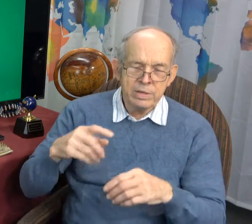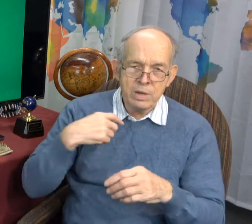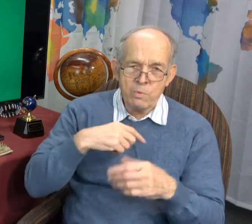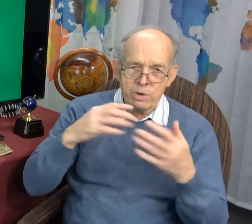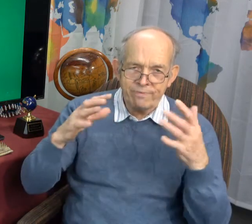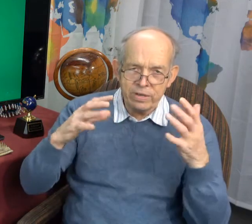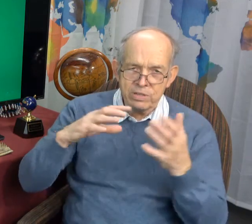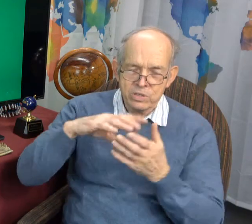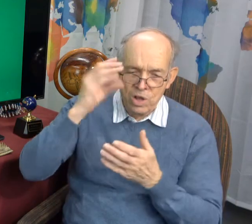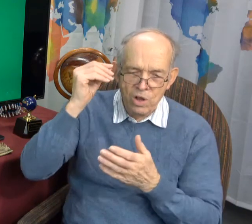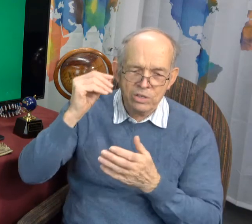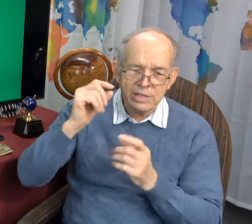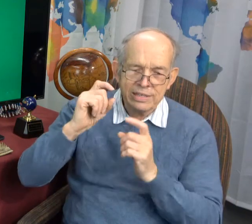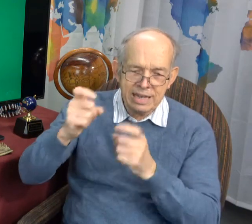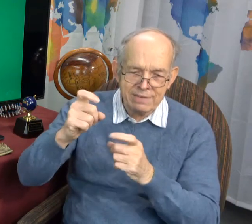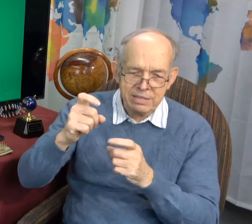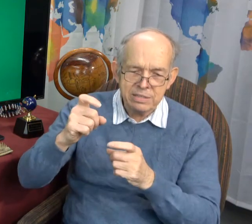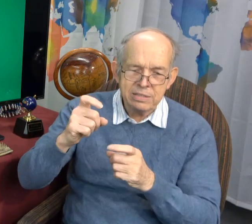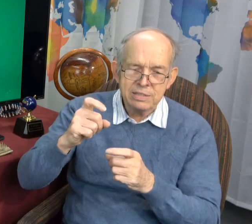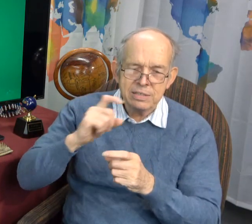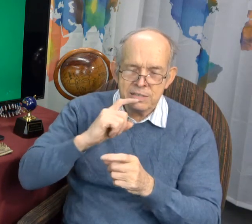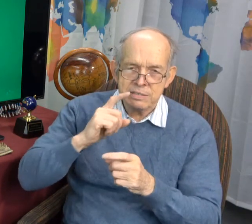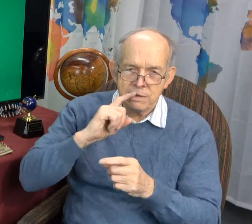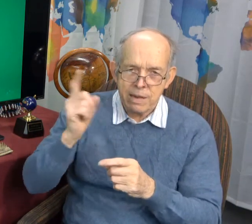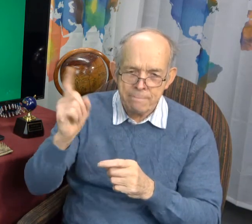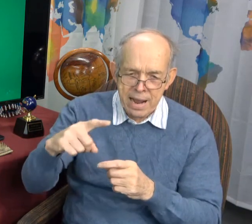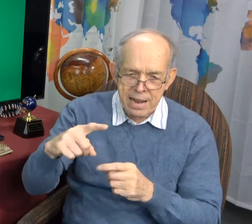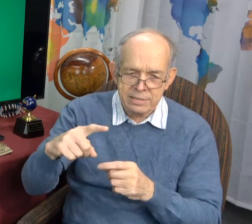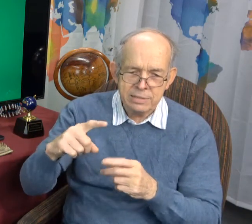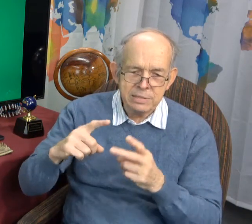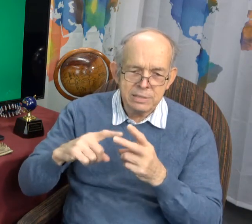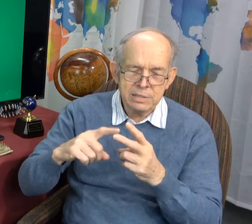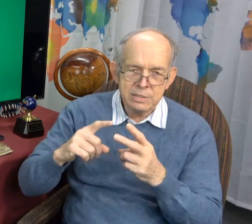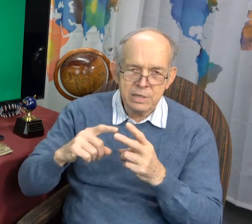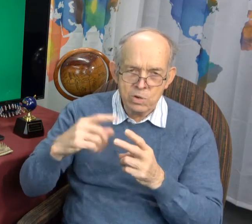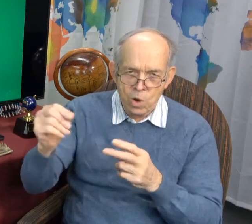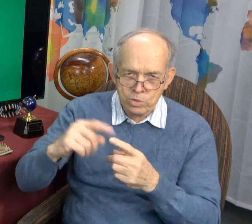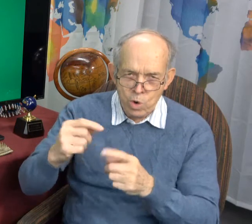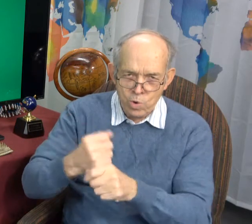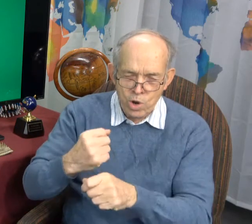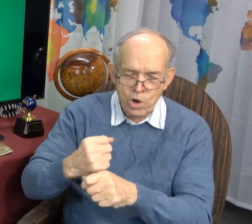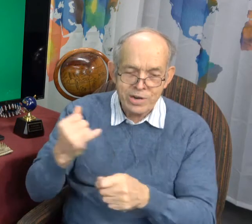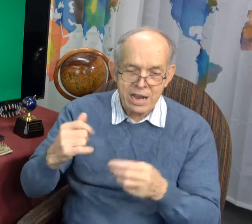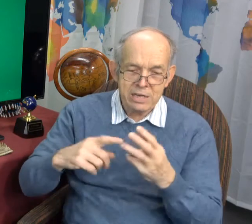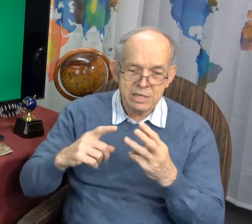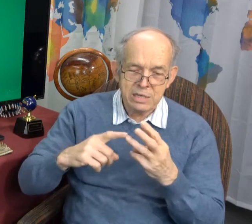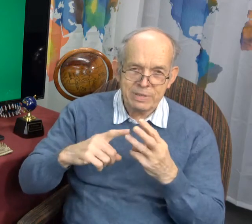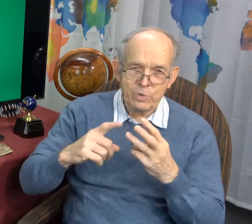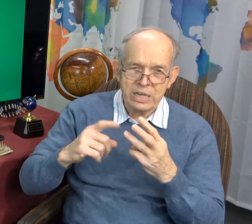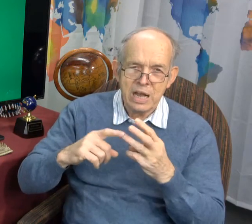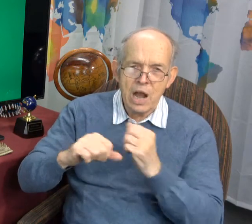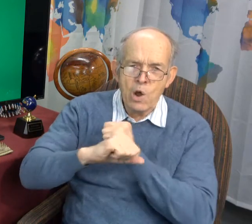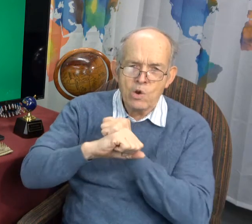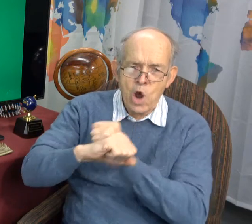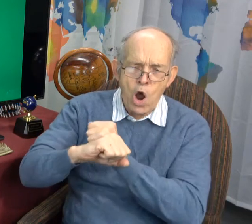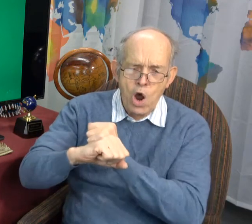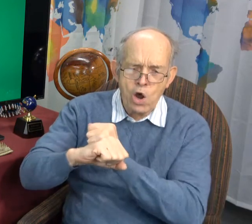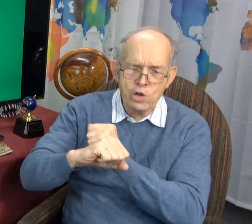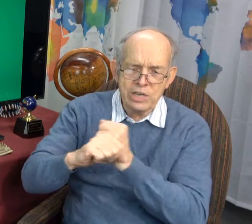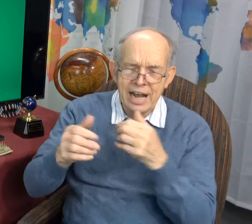We first learn giving is the command. Go to work now. Number 3. God